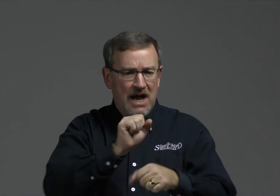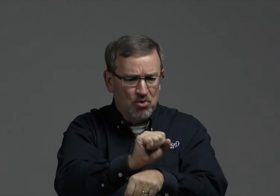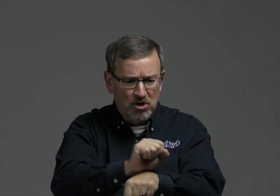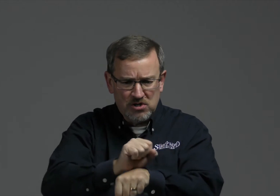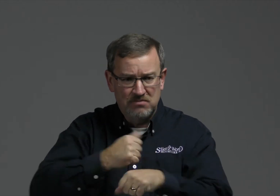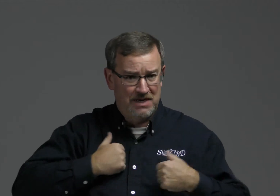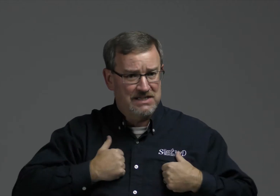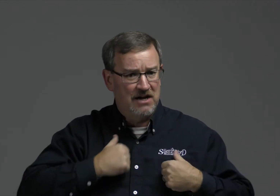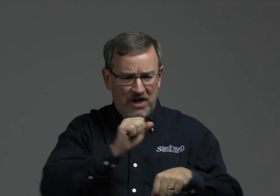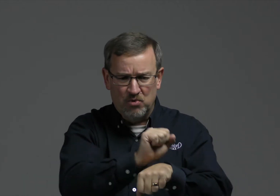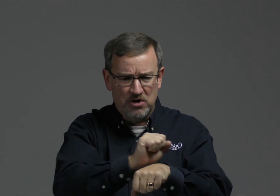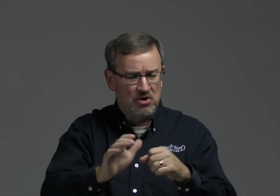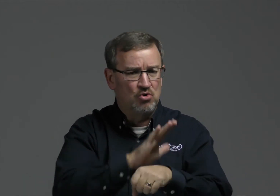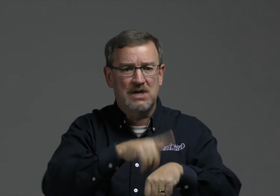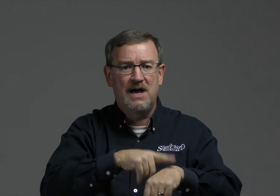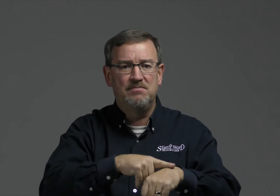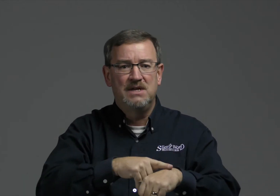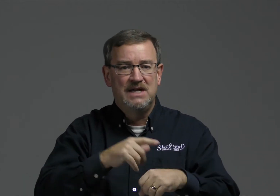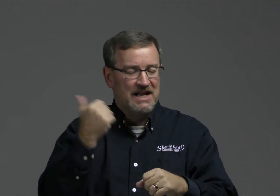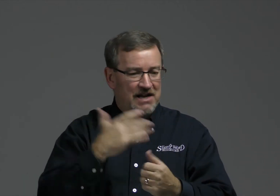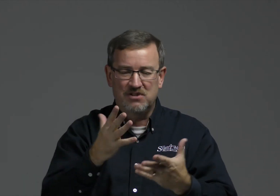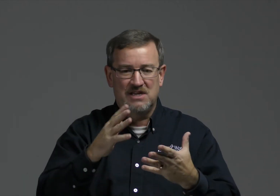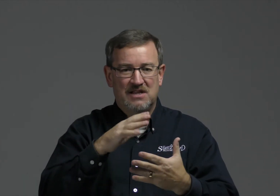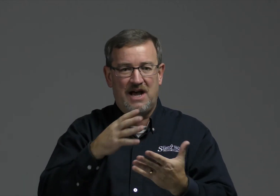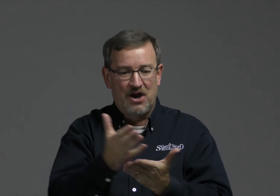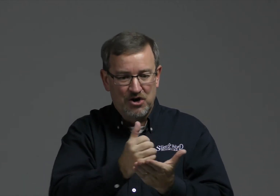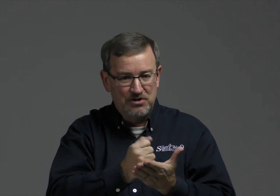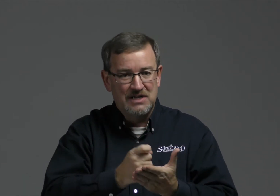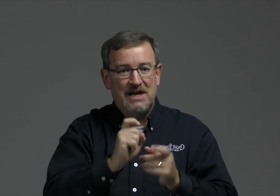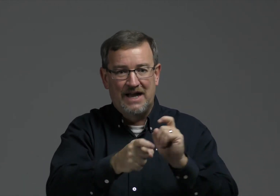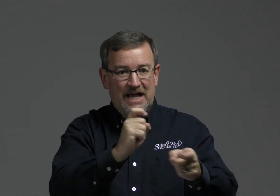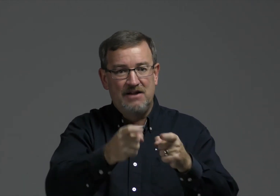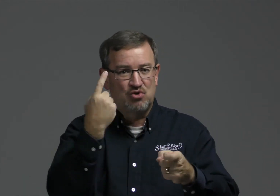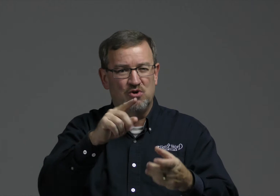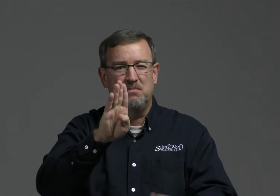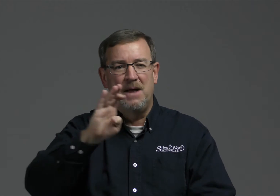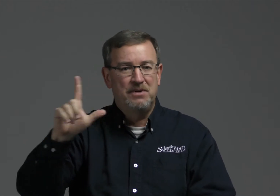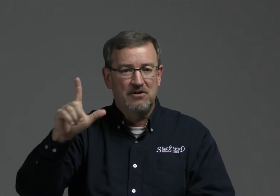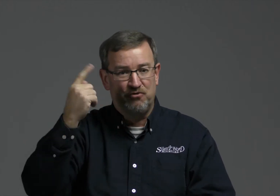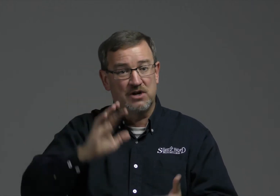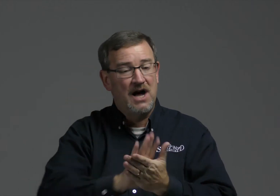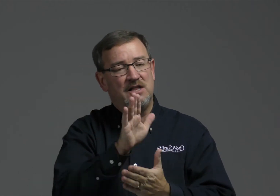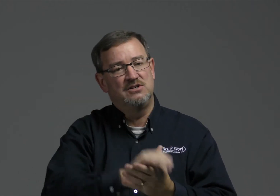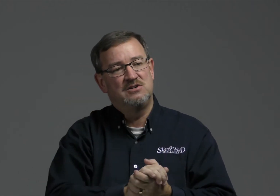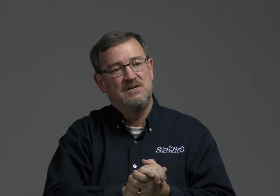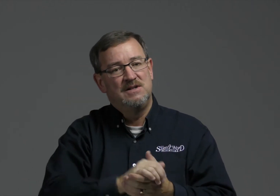I worked myself. I worked the whole time. And everything that I earned, I gave toward my bill for college.